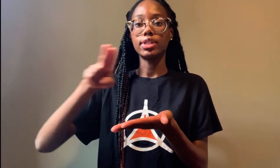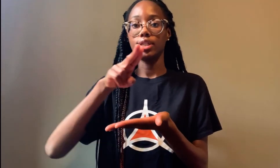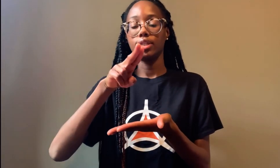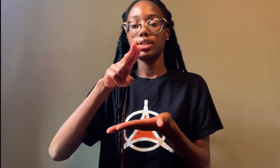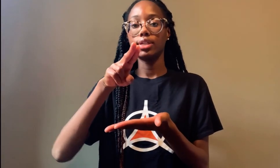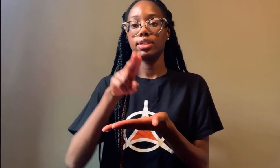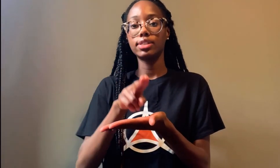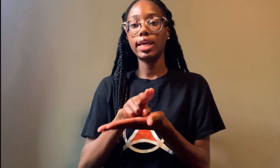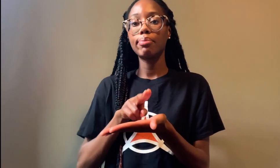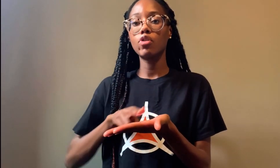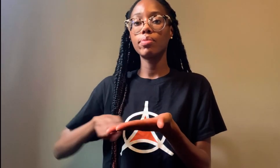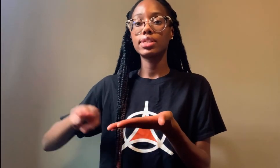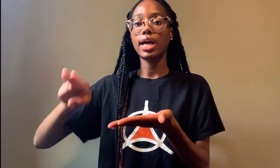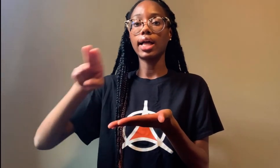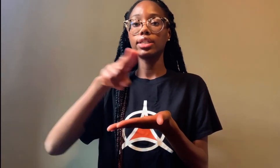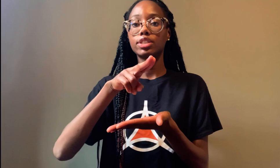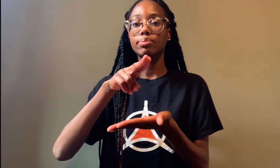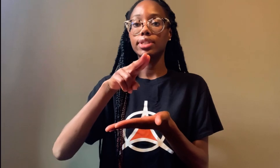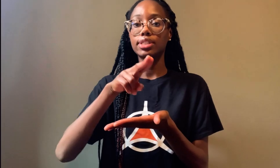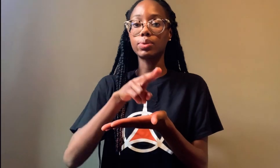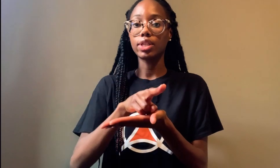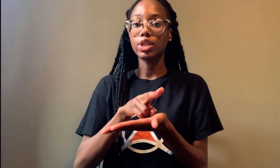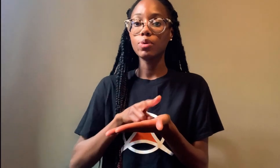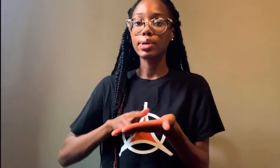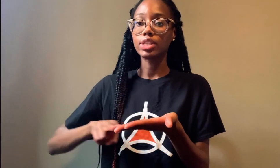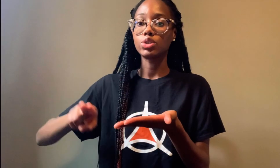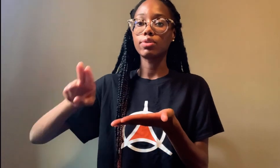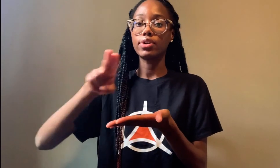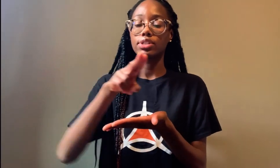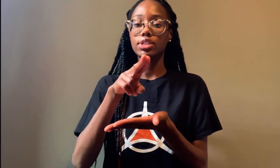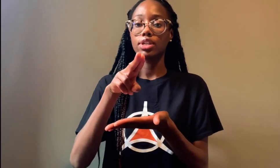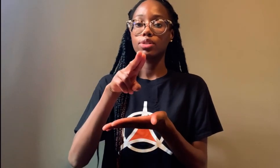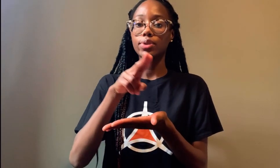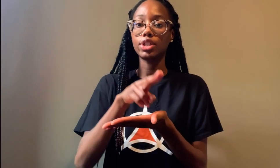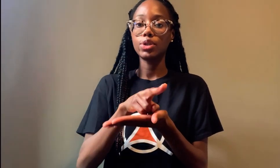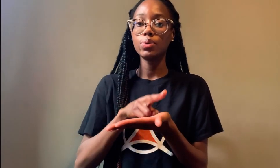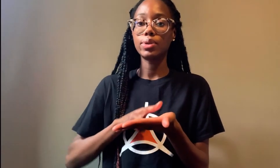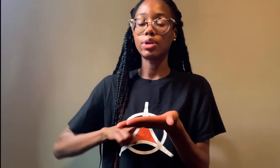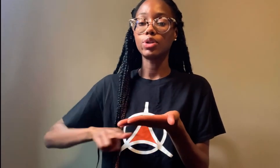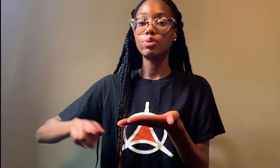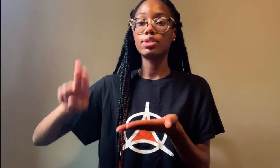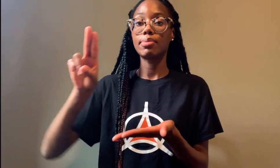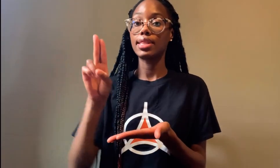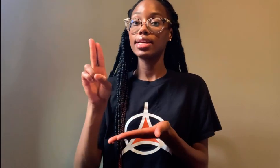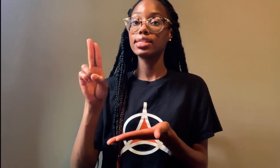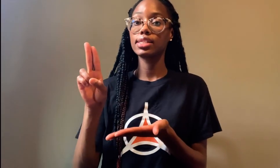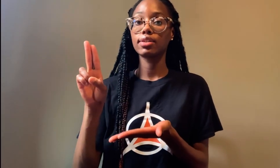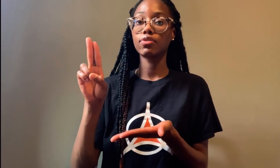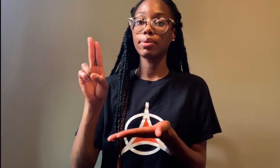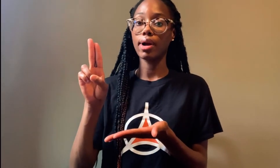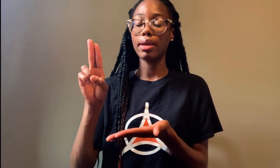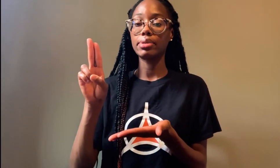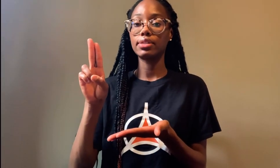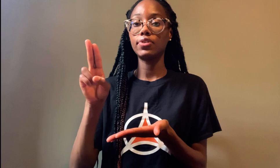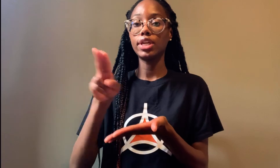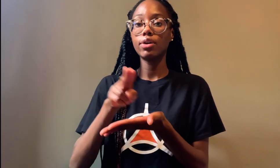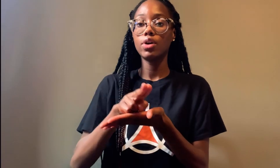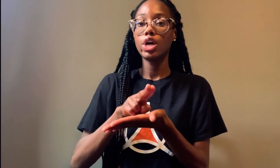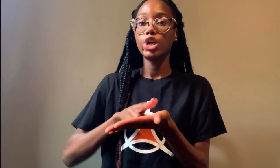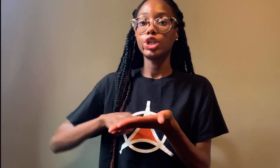University. Same movement as college, but it's with a U because university starts with a U. We know U to be this from our ABC video.